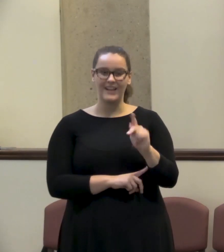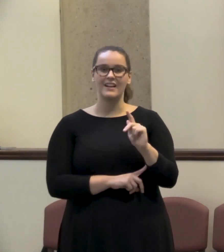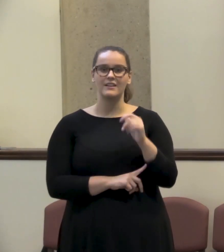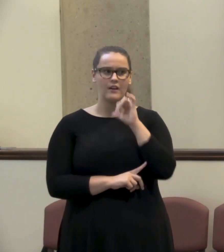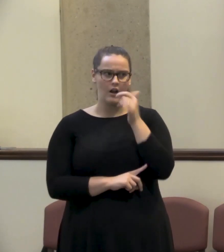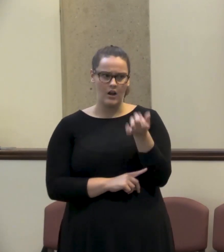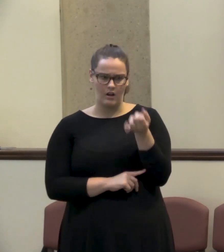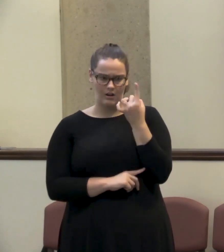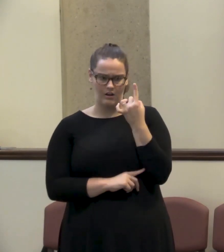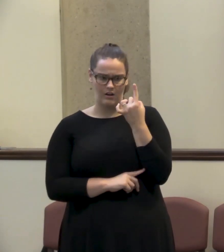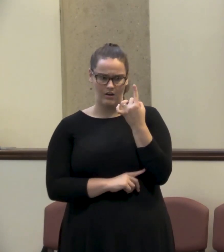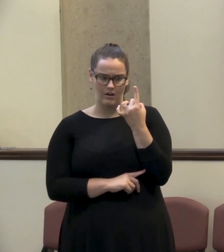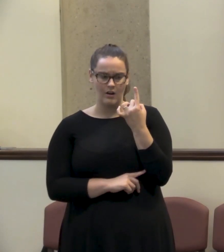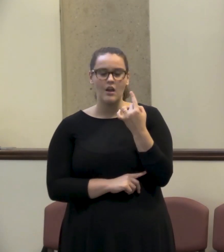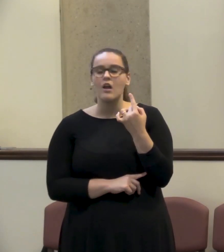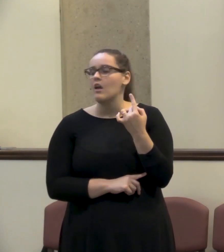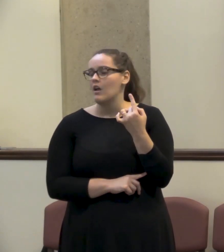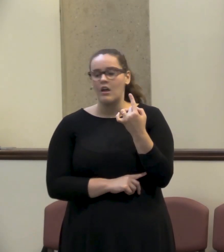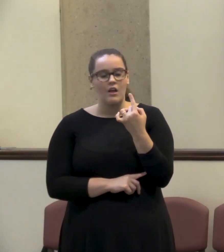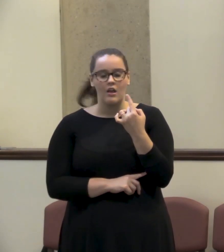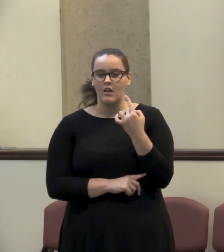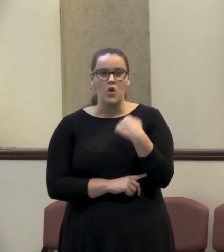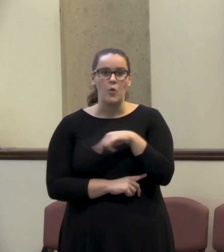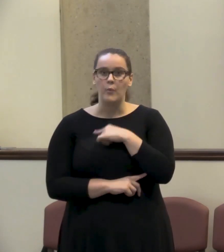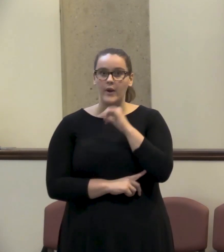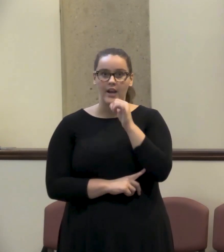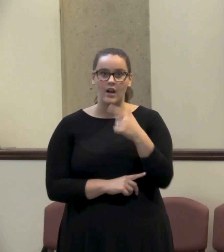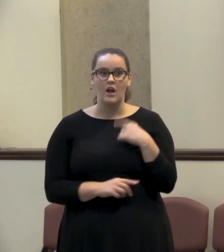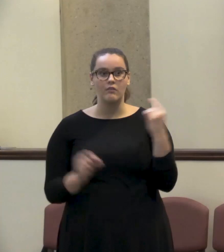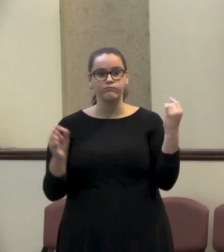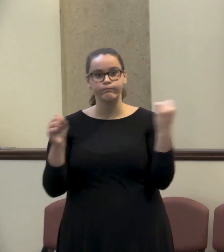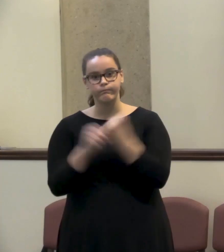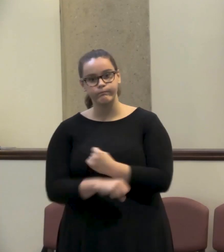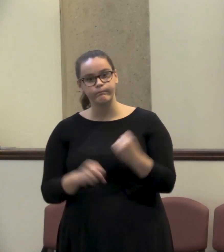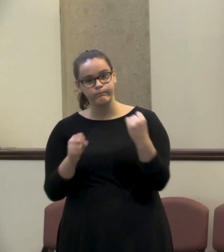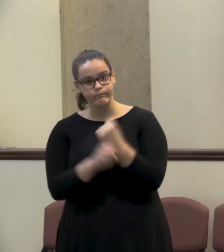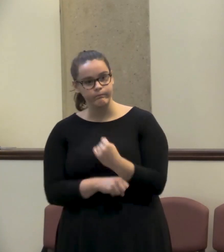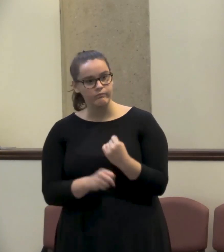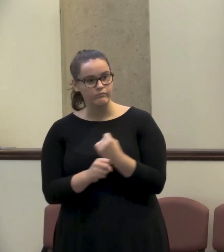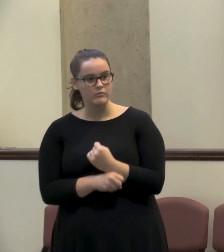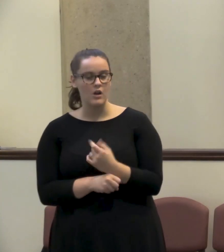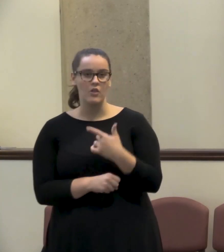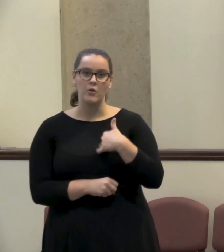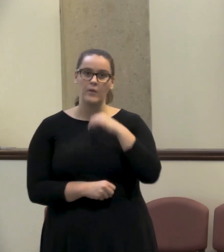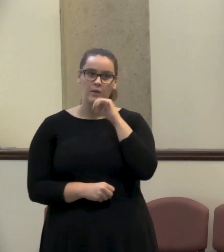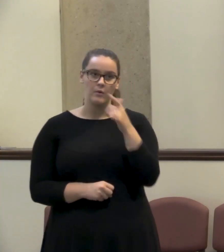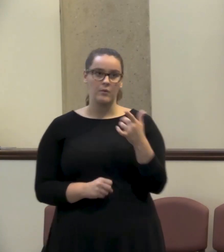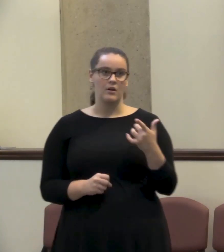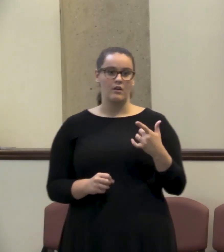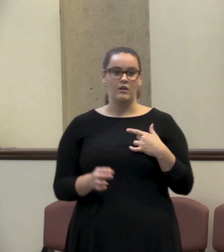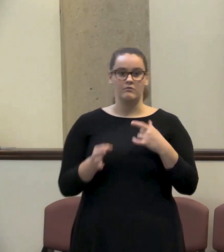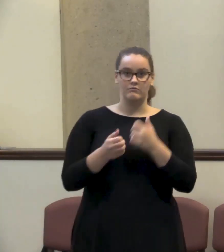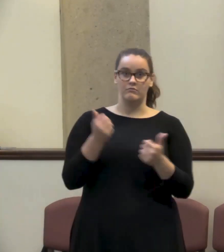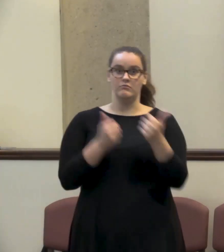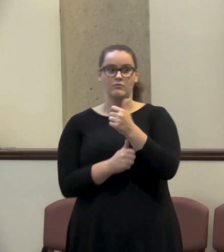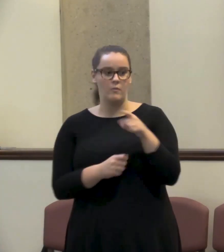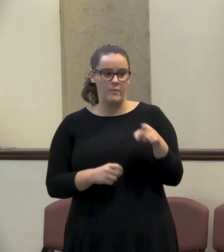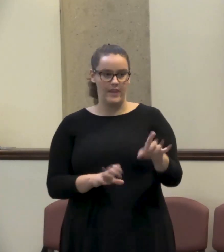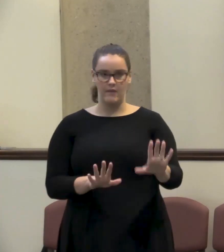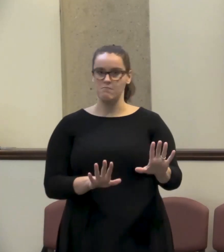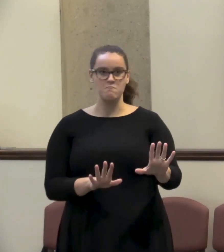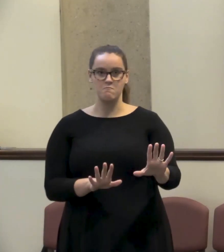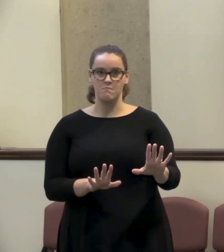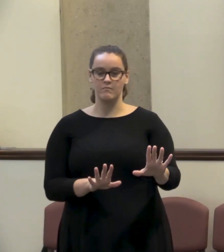didn't, I don't think, fight hard enough to make it clear to them that we weren't putting a mortgage in front of their mortgage. This was going to ride on the property